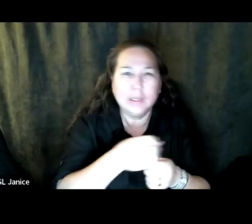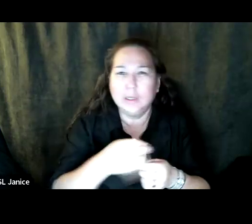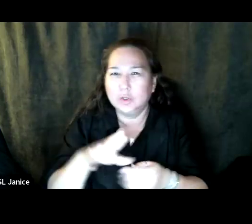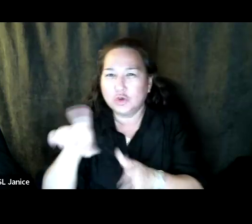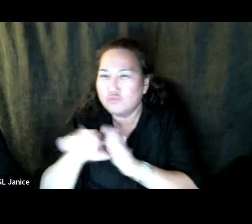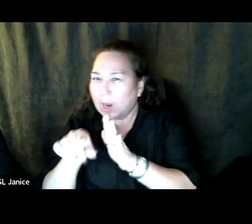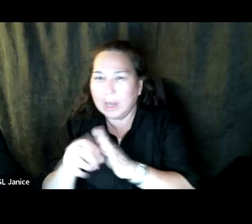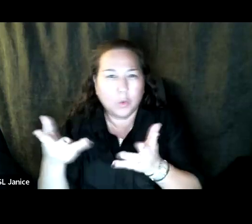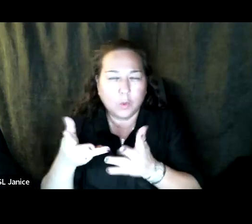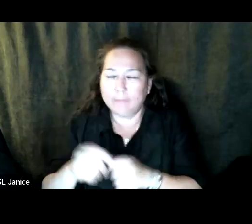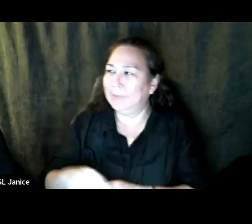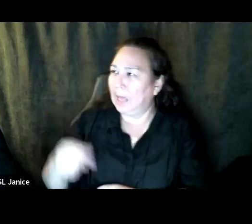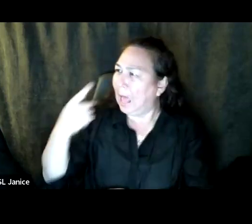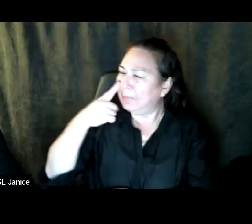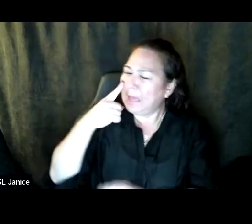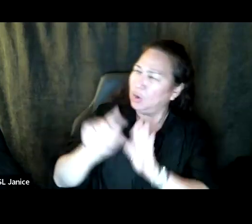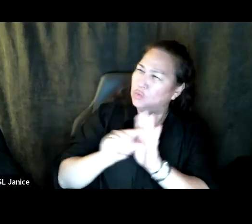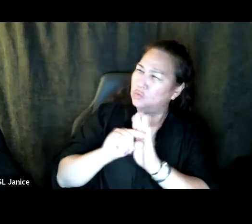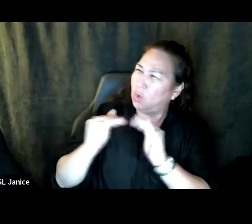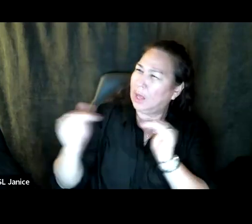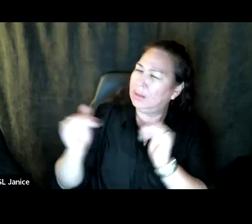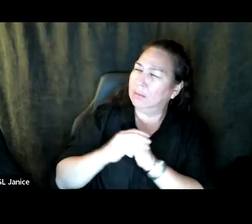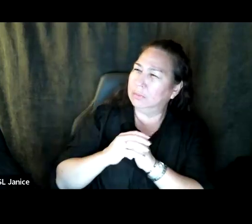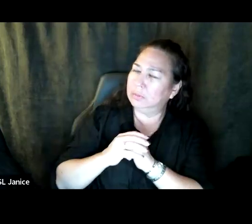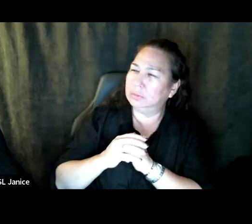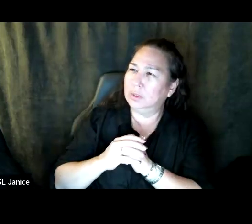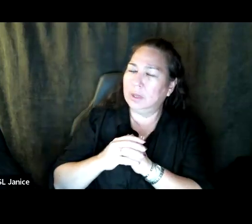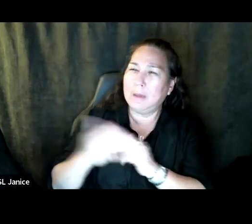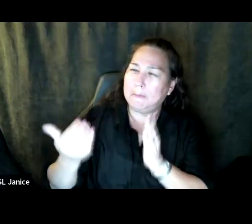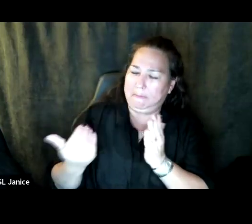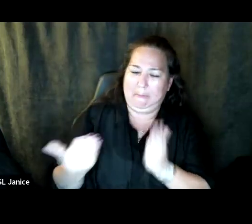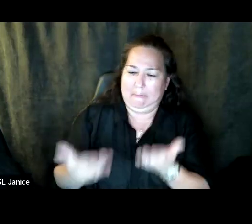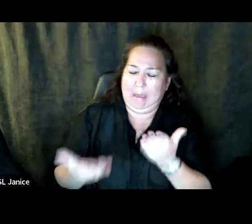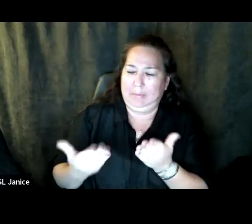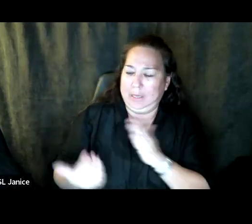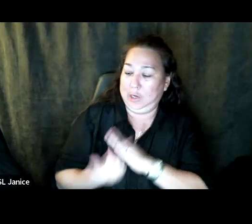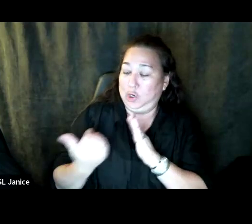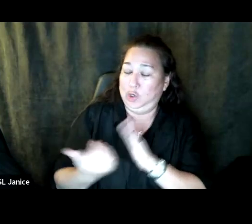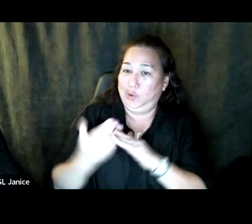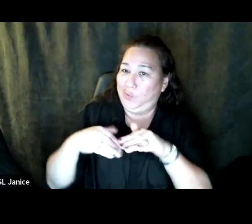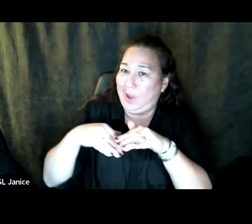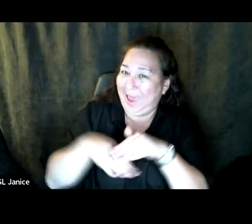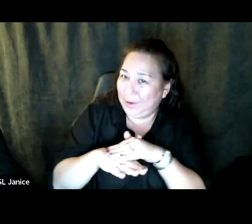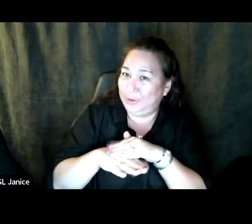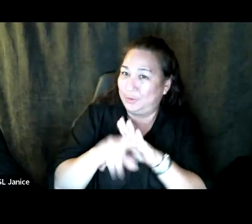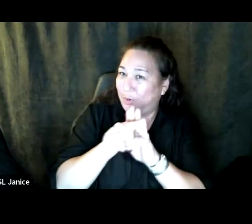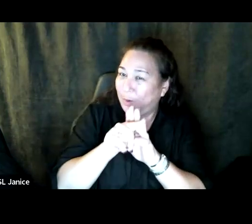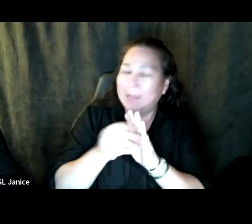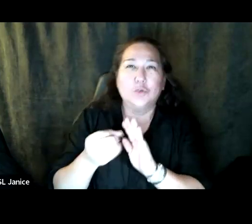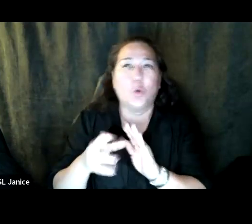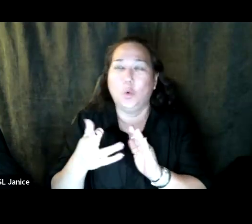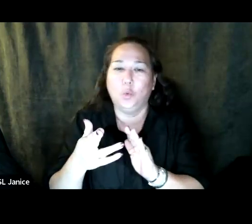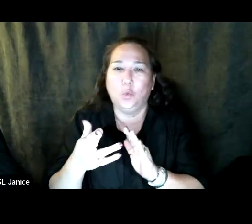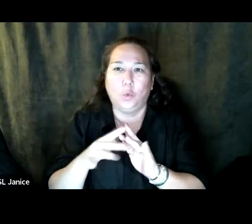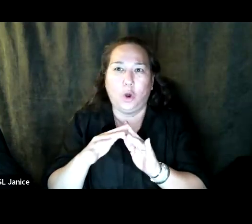future planning system wise, like where are we what are new entry grades? It may be just a big scatter plot, but like, or is it